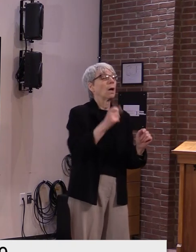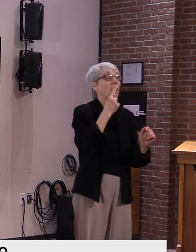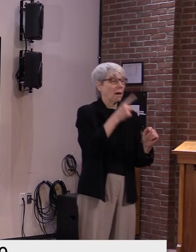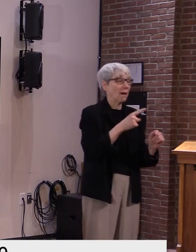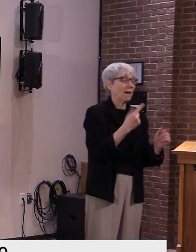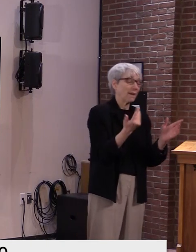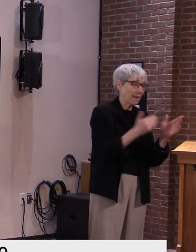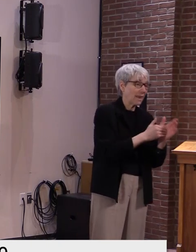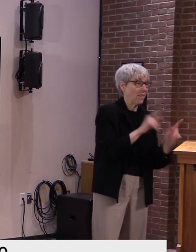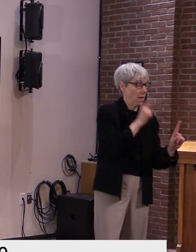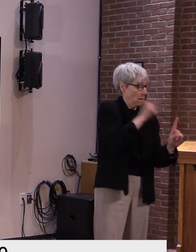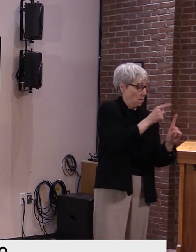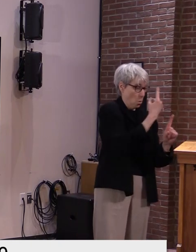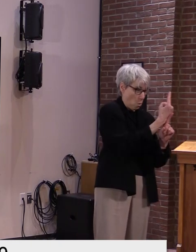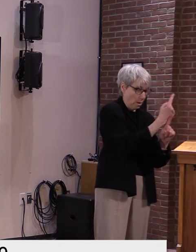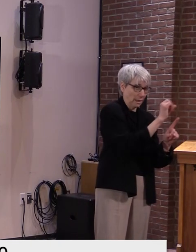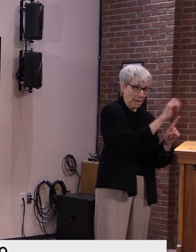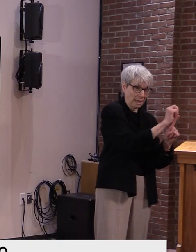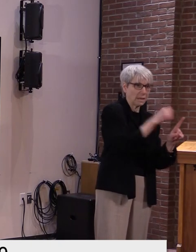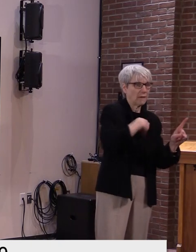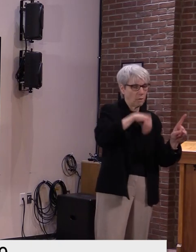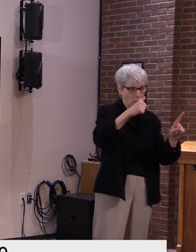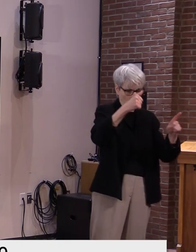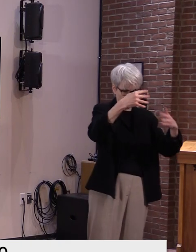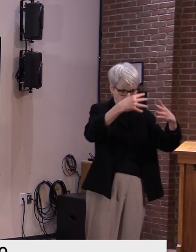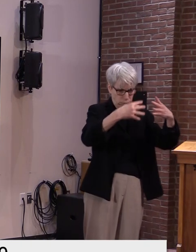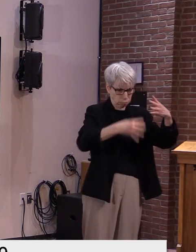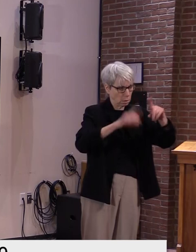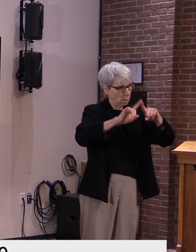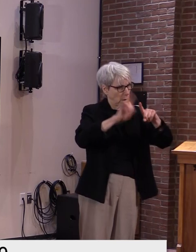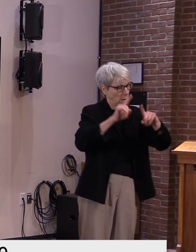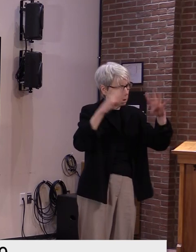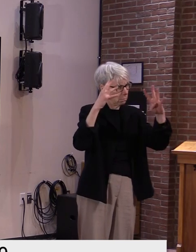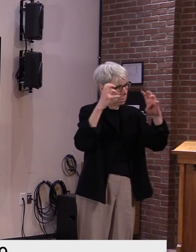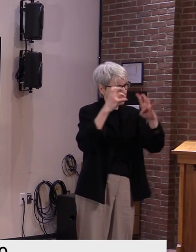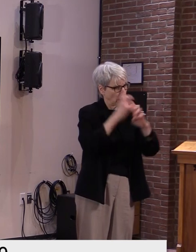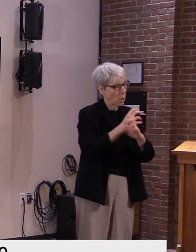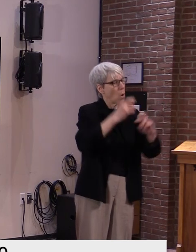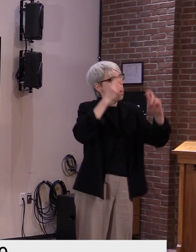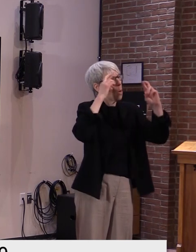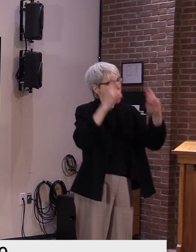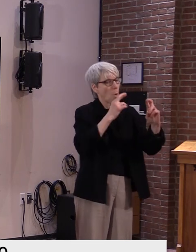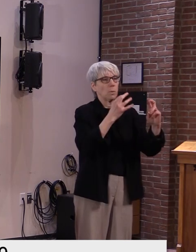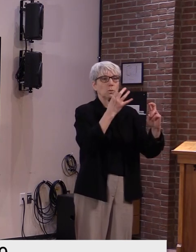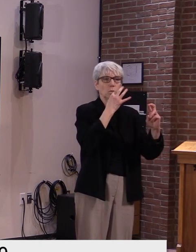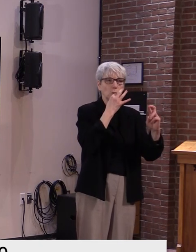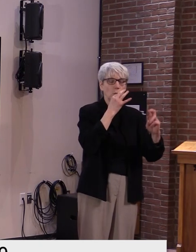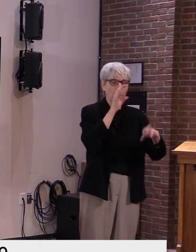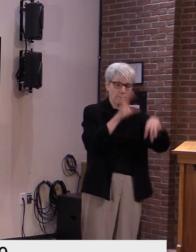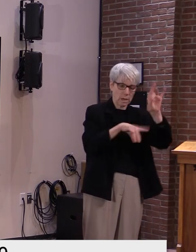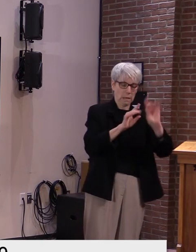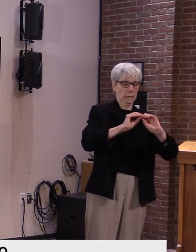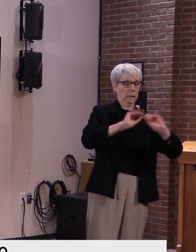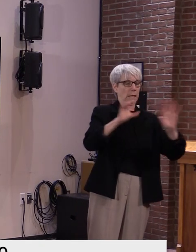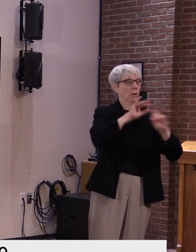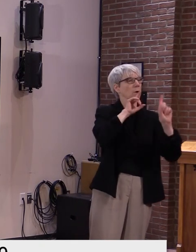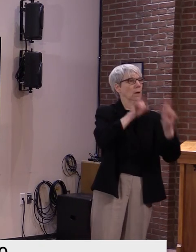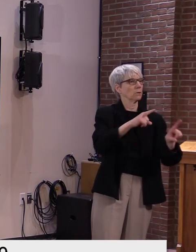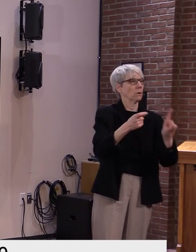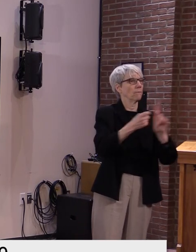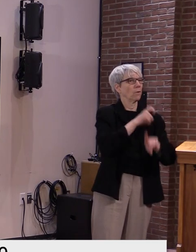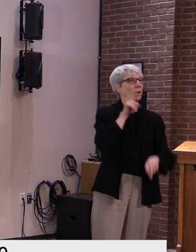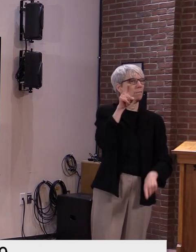analysis that is underway, and again, we're hopeful that maybe there'll be some clarity that could be brought this through